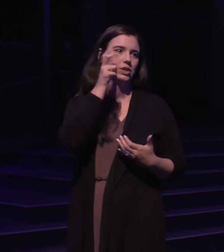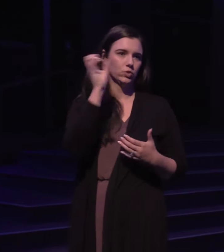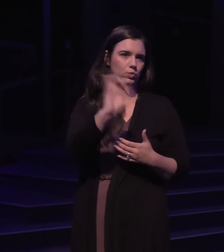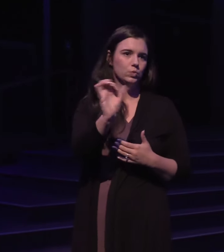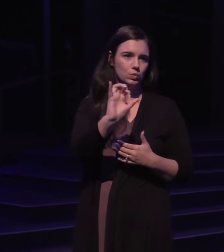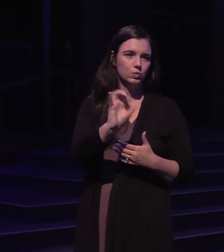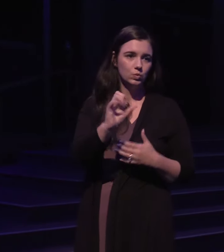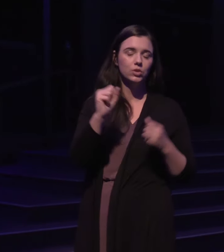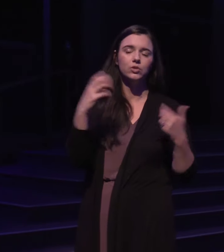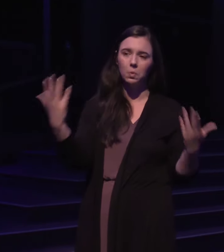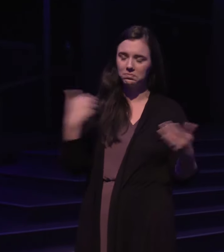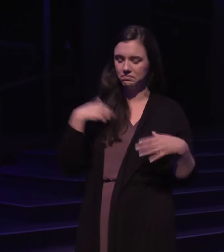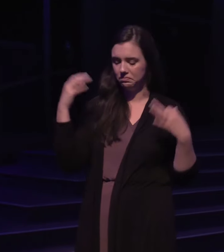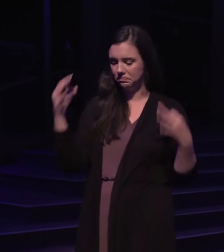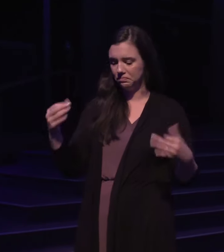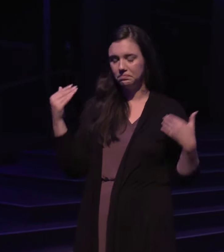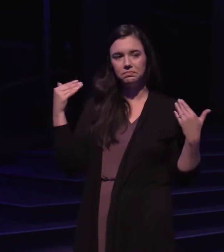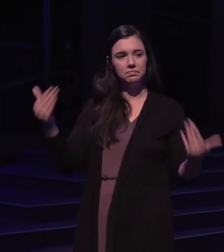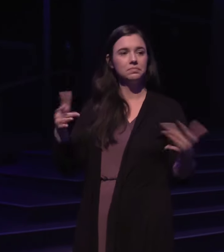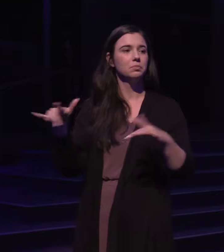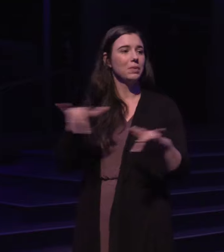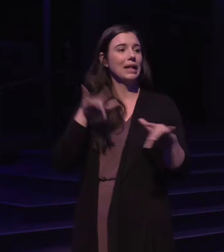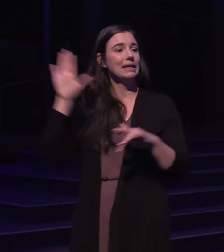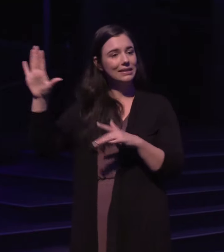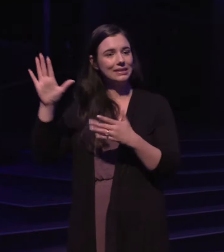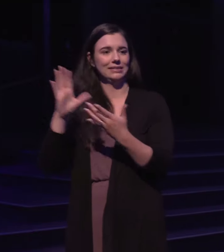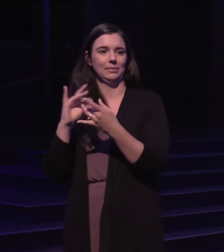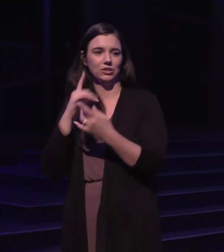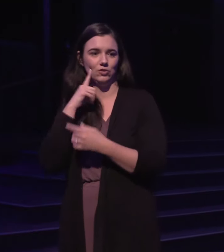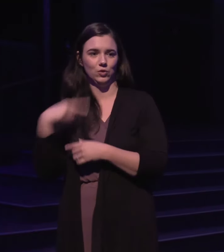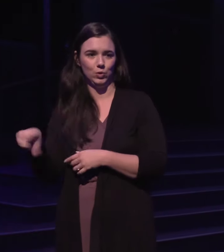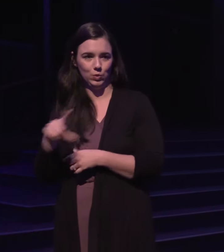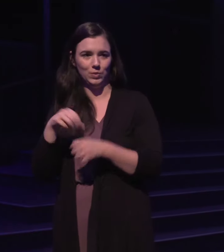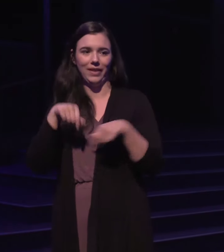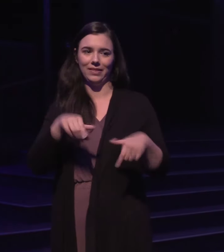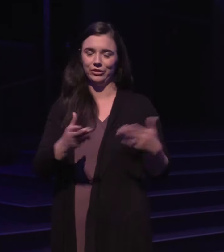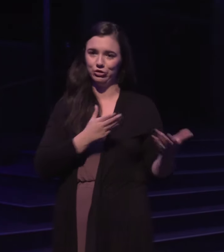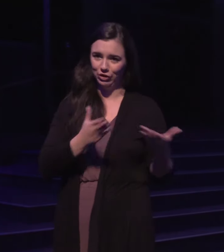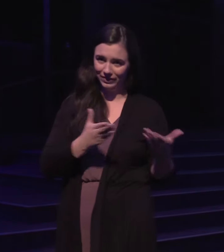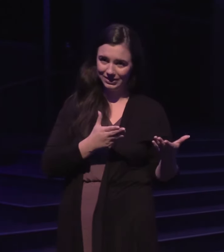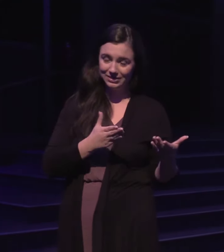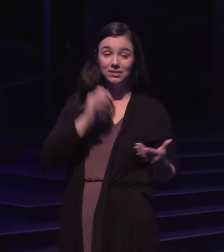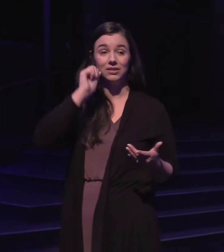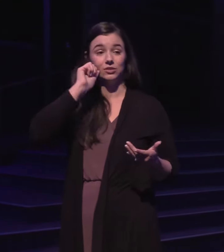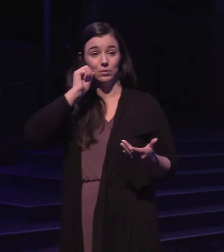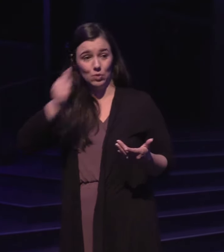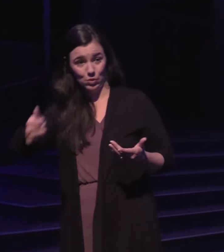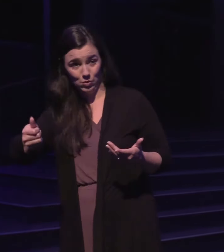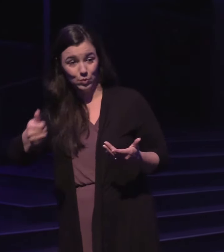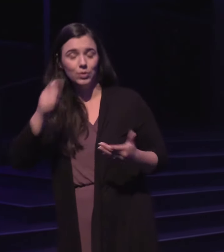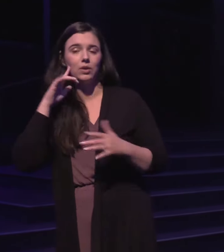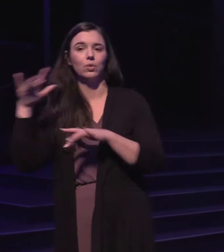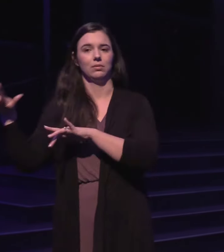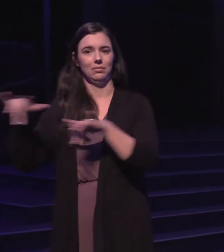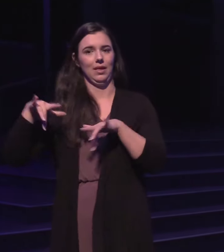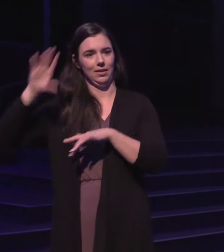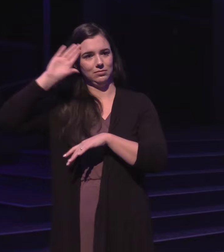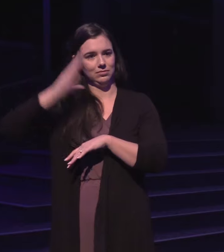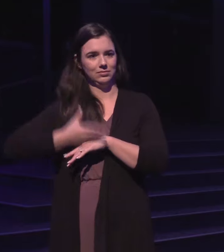it. So I decided to play his message for you in this service, and then tomorrow I'm going to